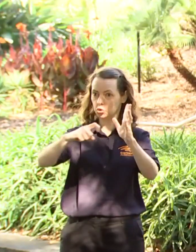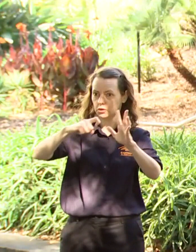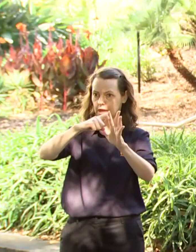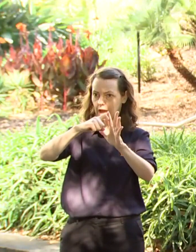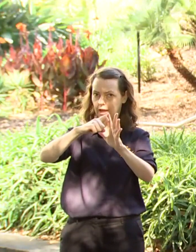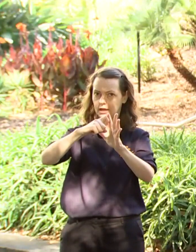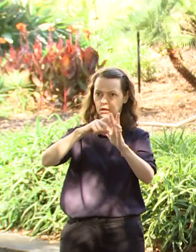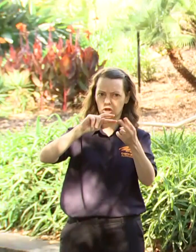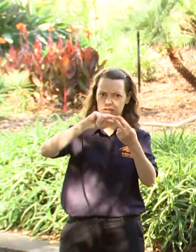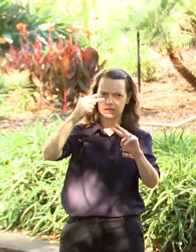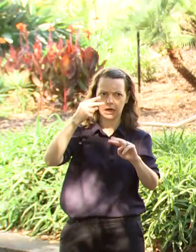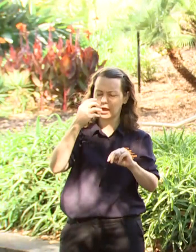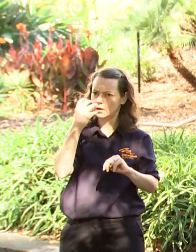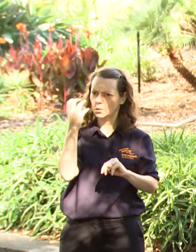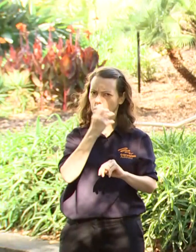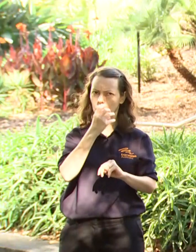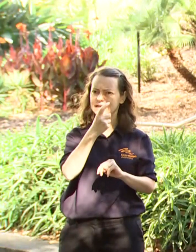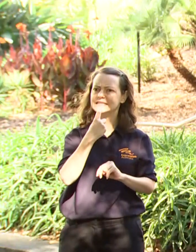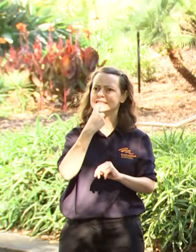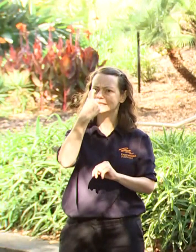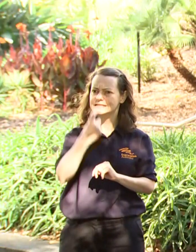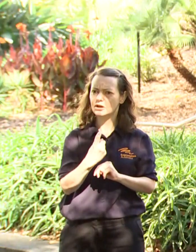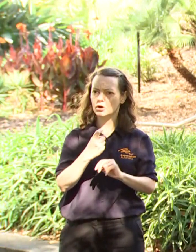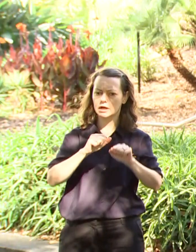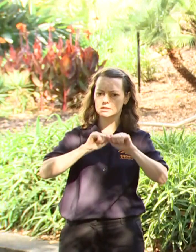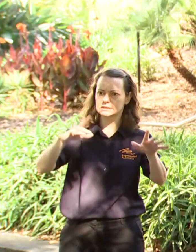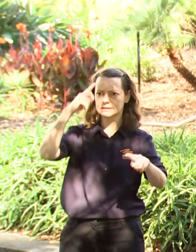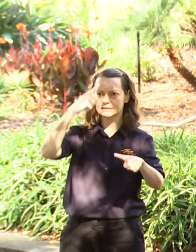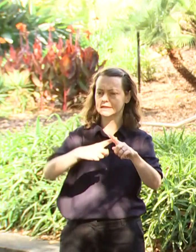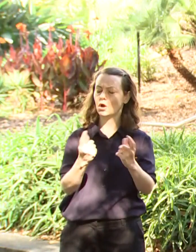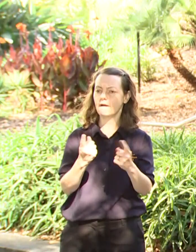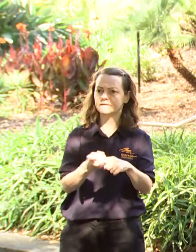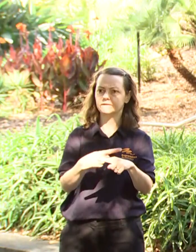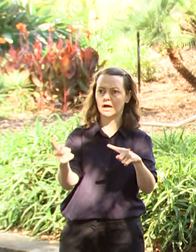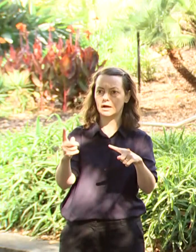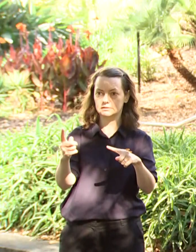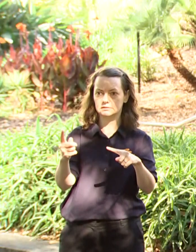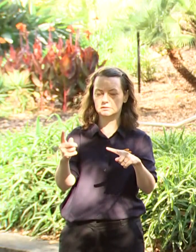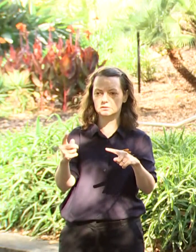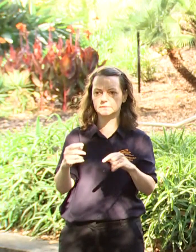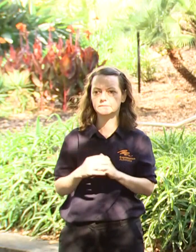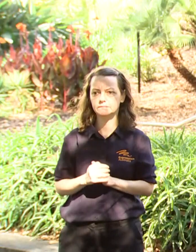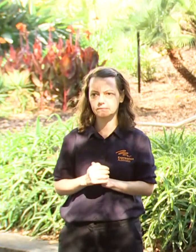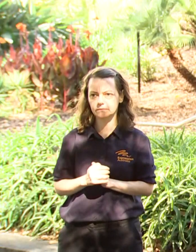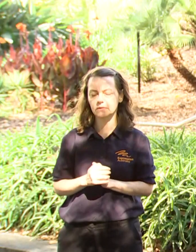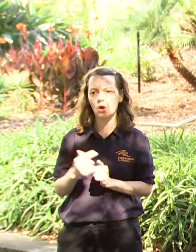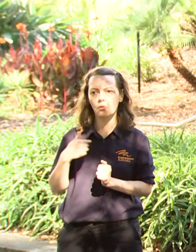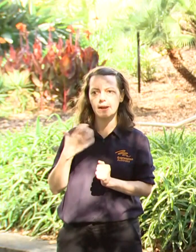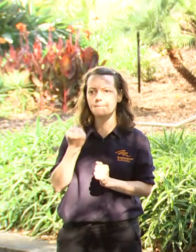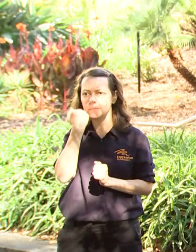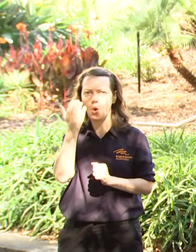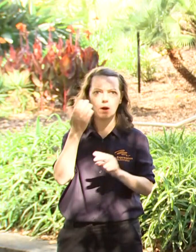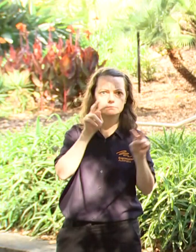very important that we do everything we can, never making it 100% risk-free, but just each layer, each additional step that we